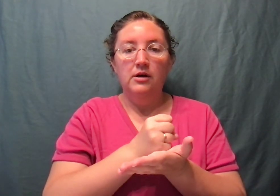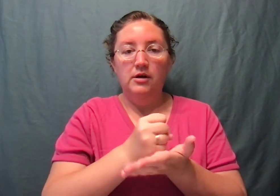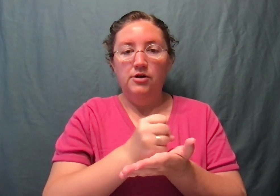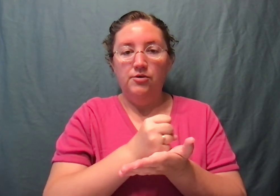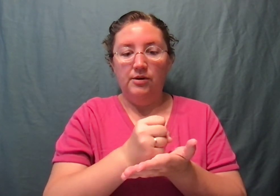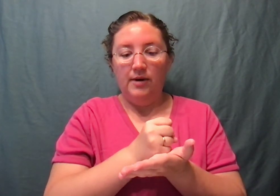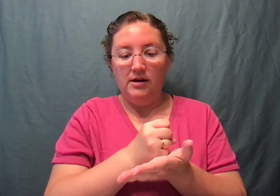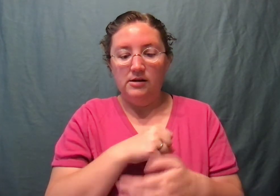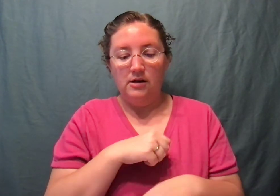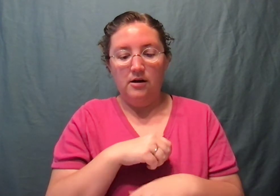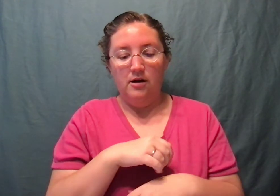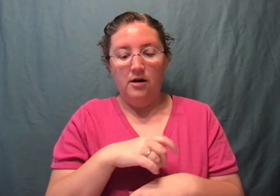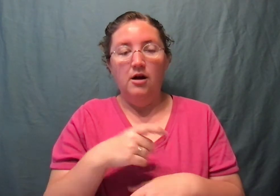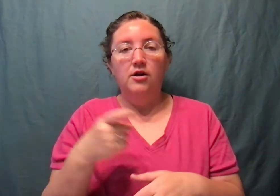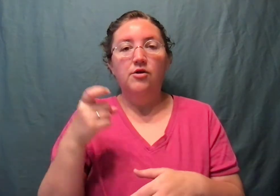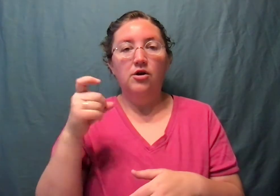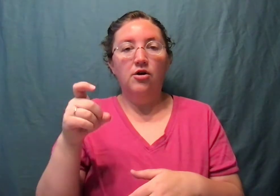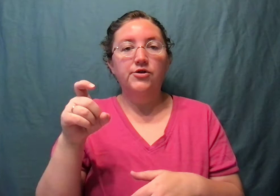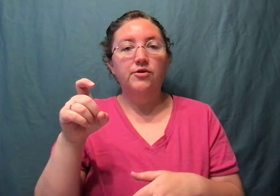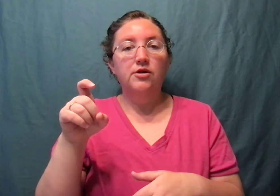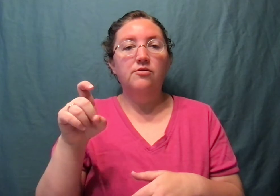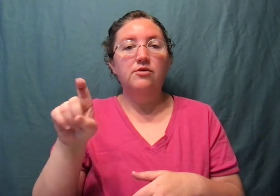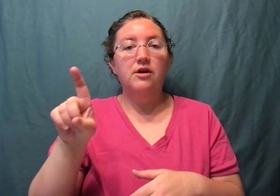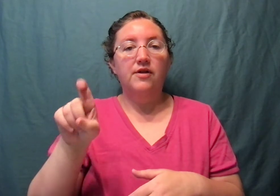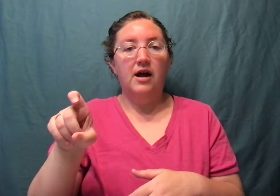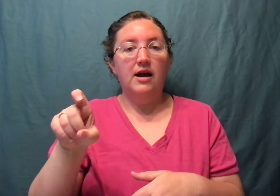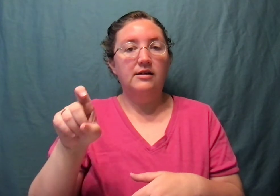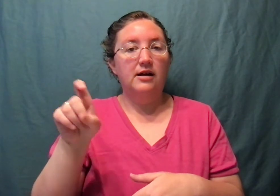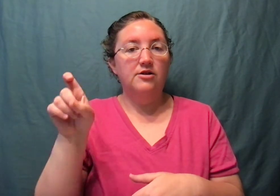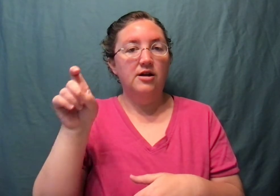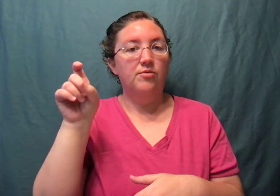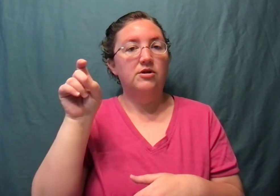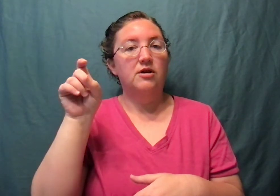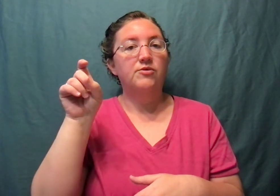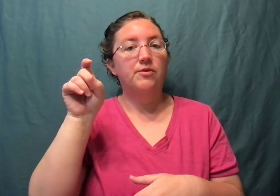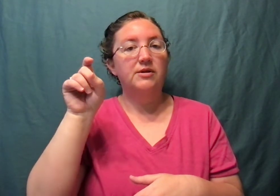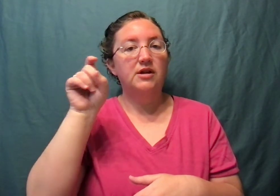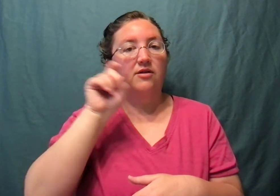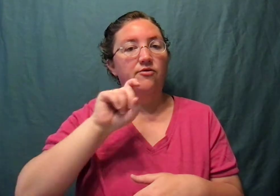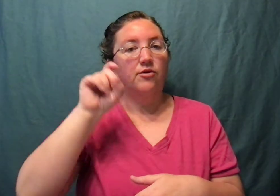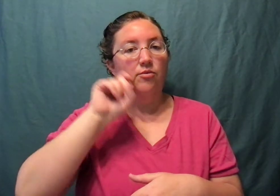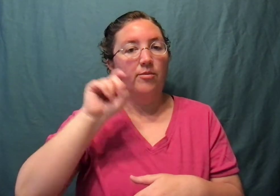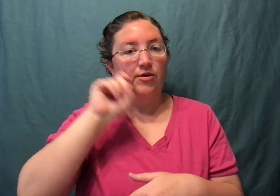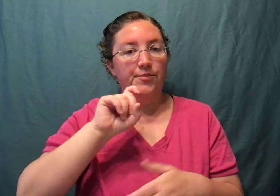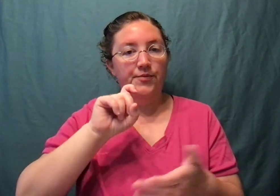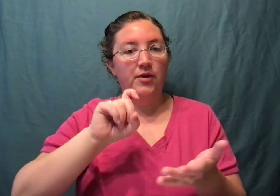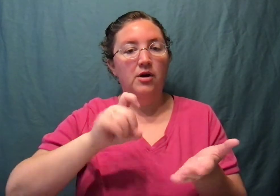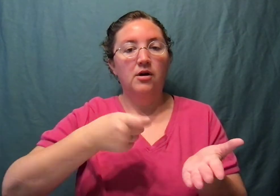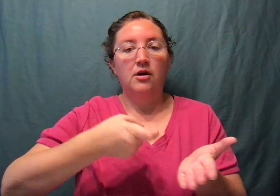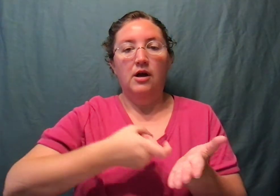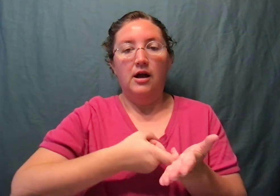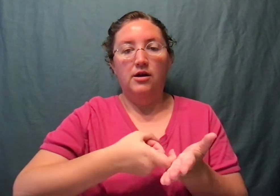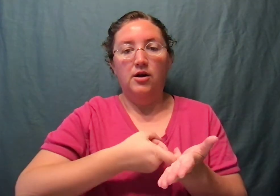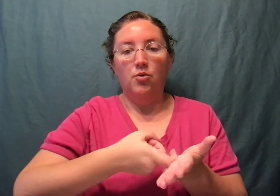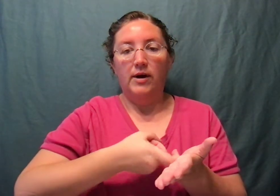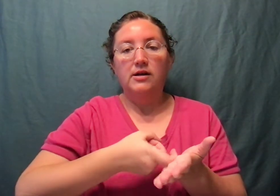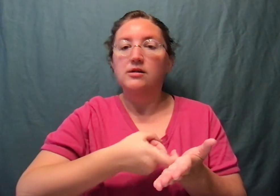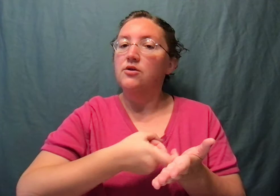To erase. You can also use the X hand shape, which comes from the sign for rubber, and erase